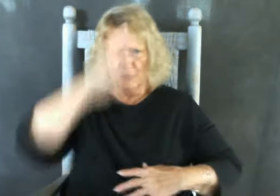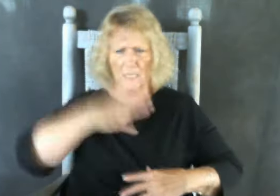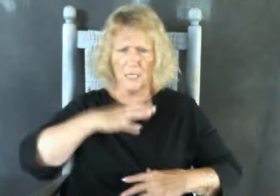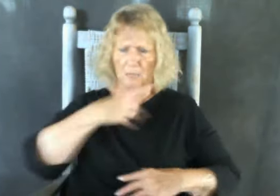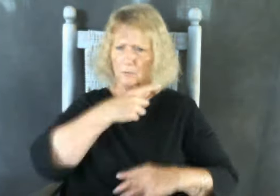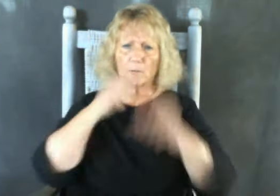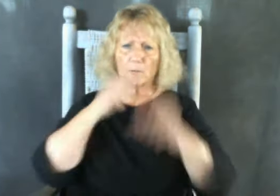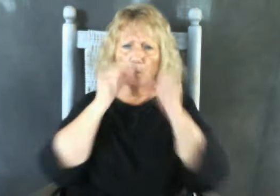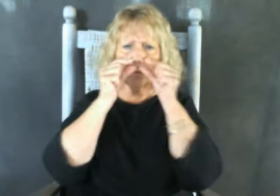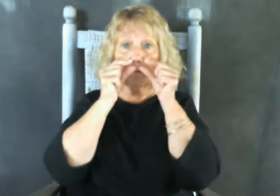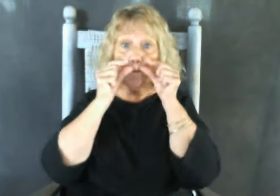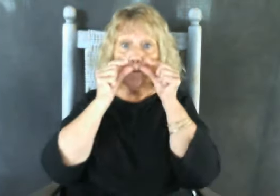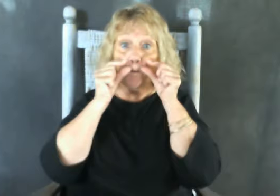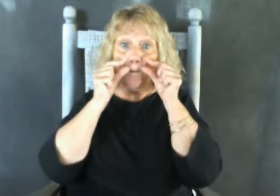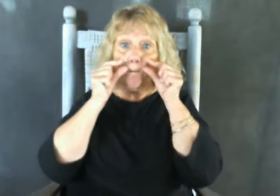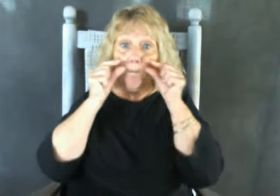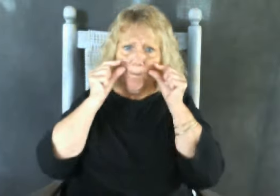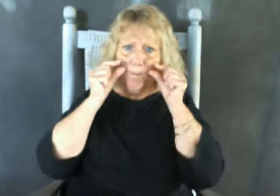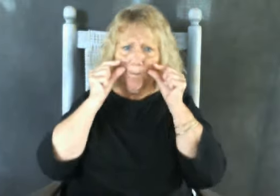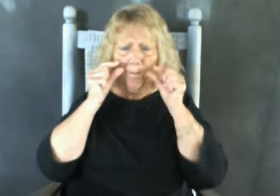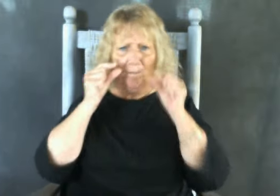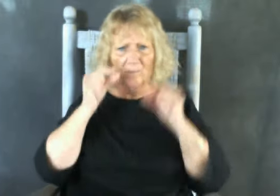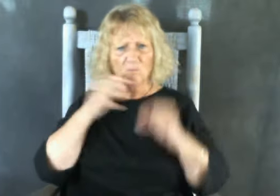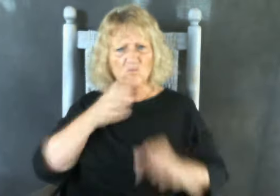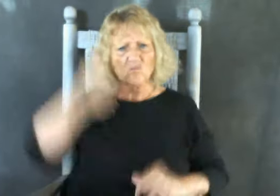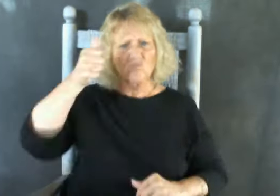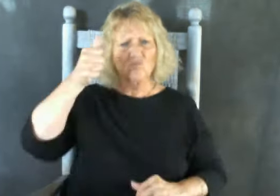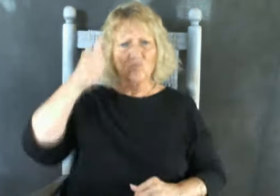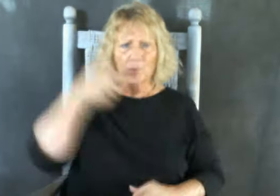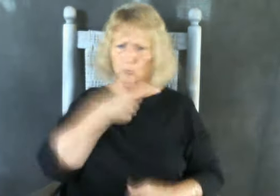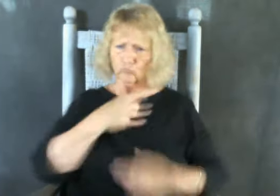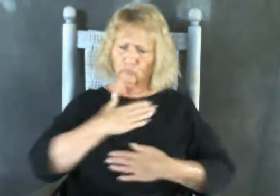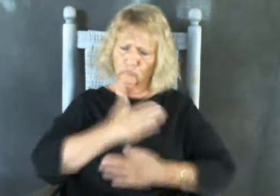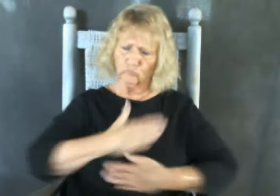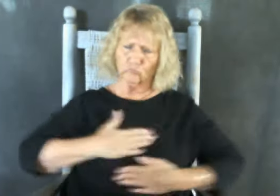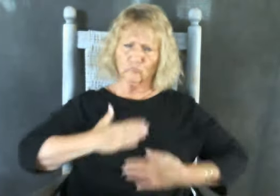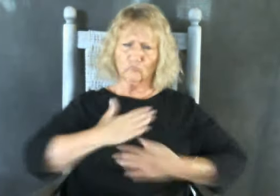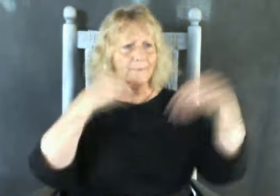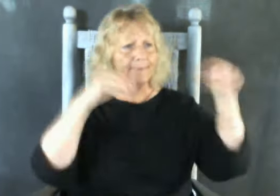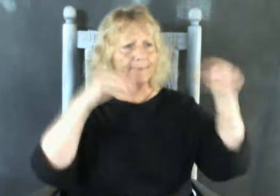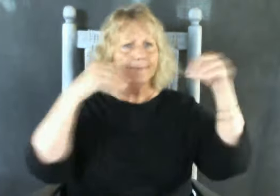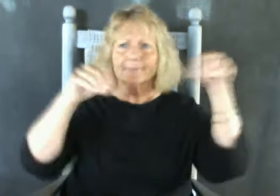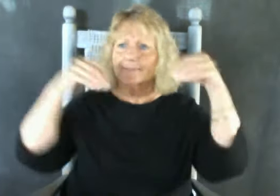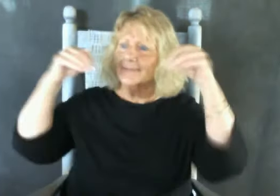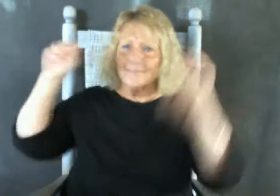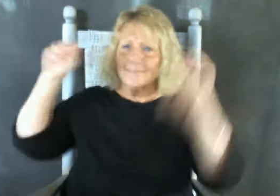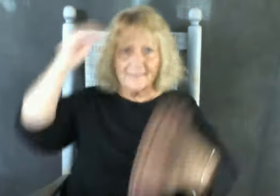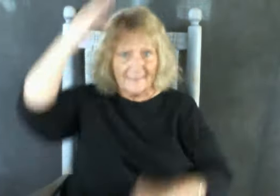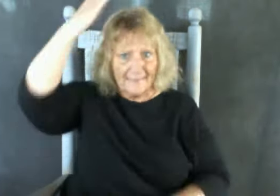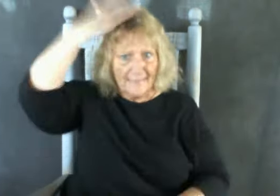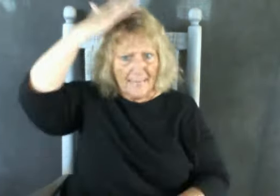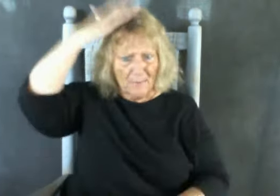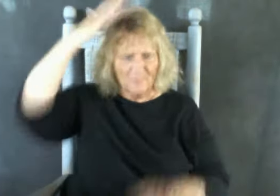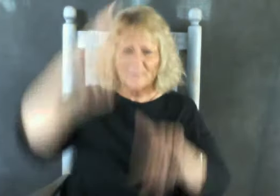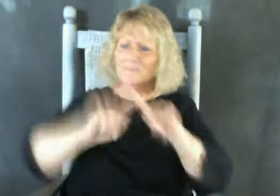look, we remember and we care and it still matters. I'm curious, Chris, what is the feeling in Washington,